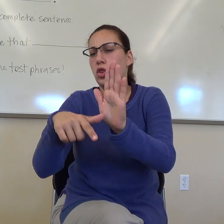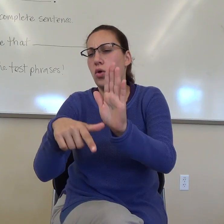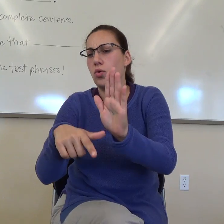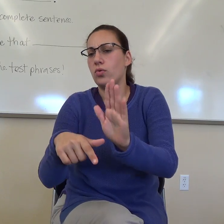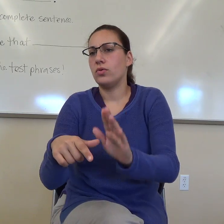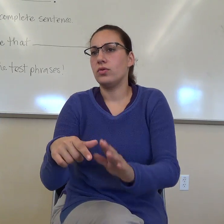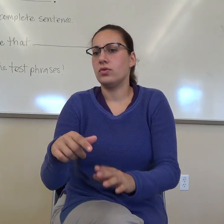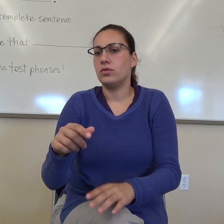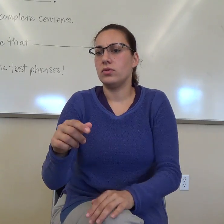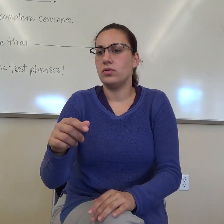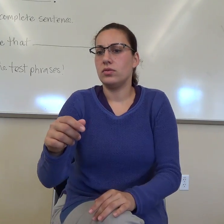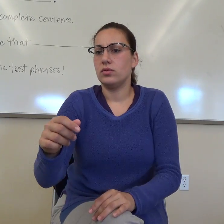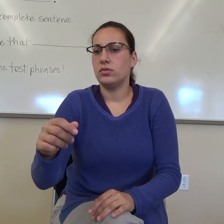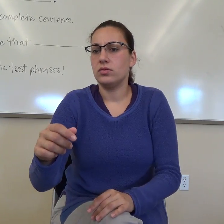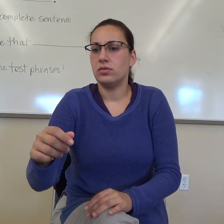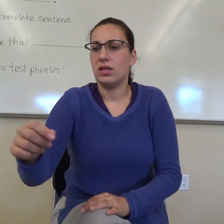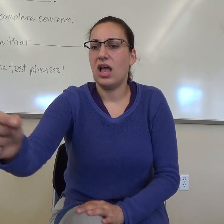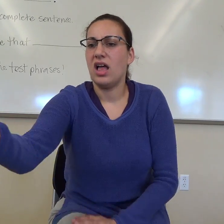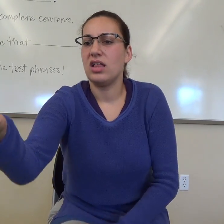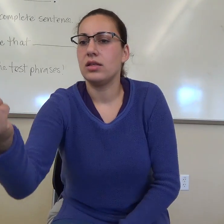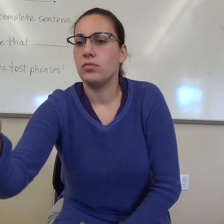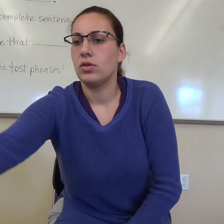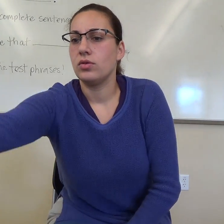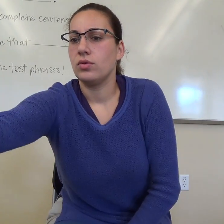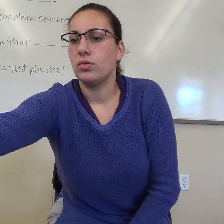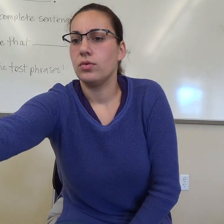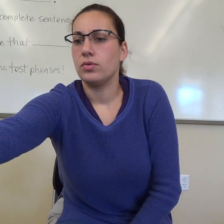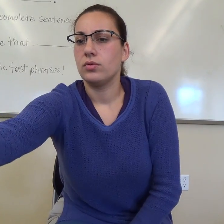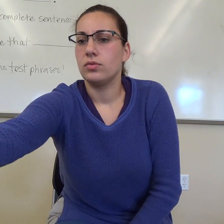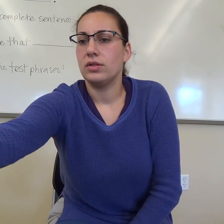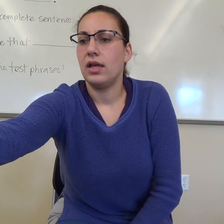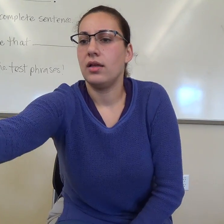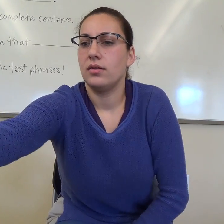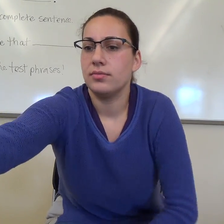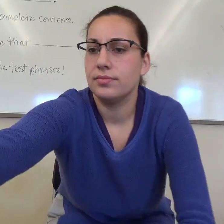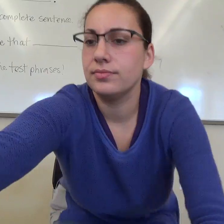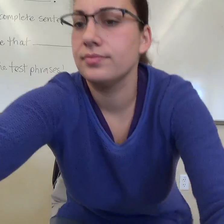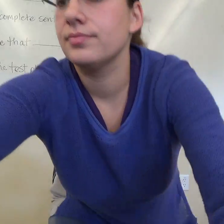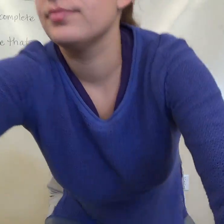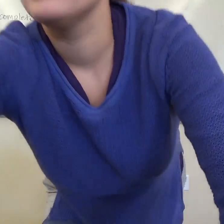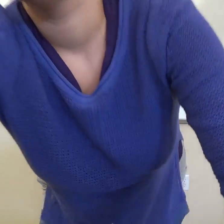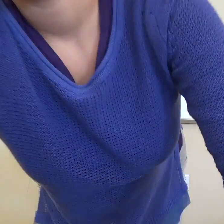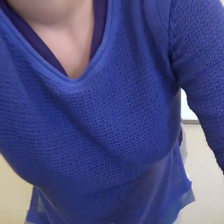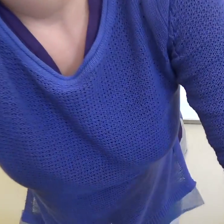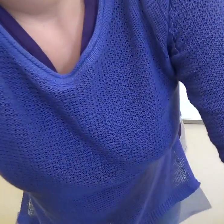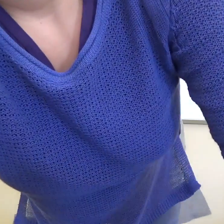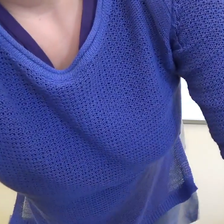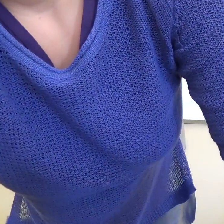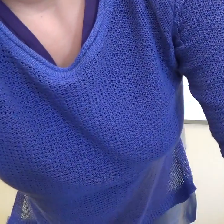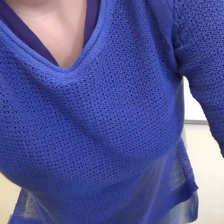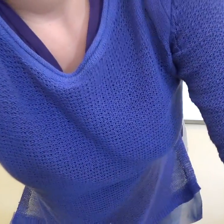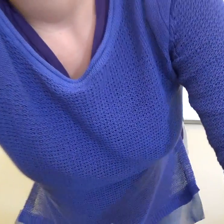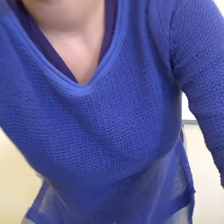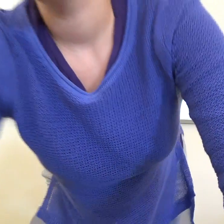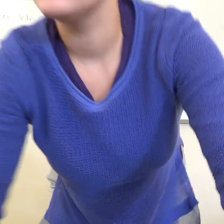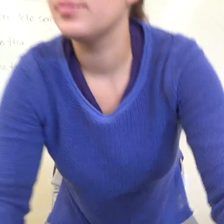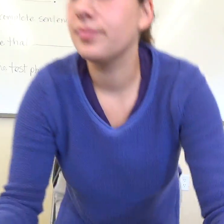the midterm. And there were a number of people who